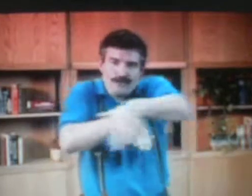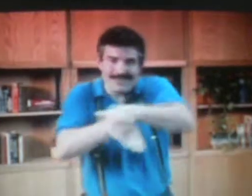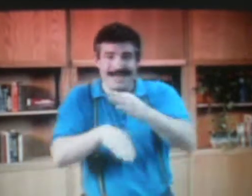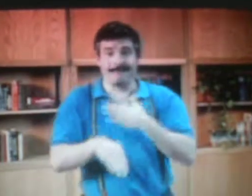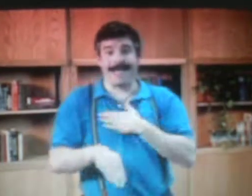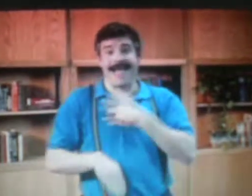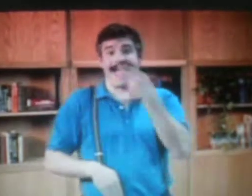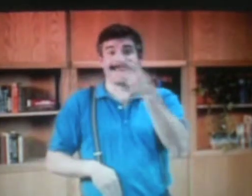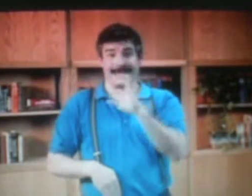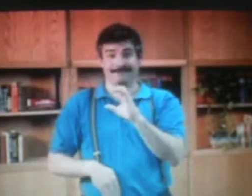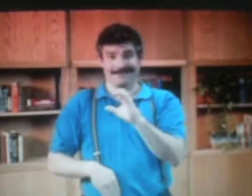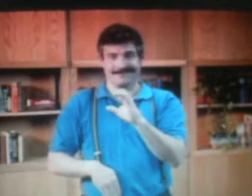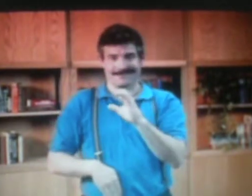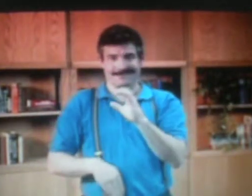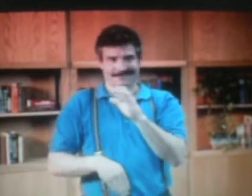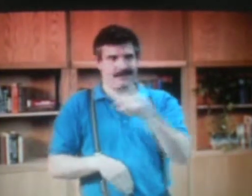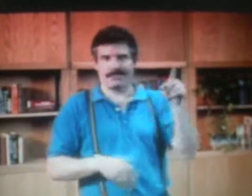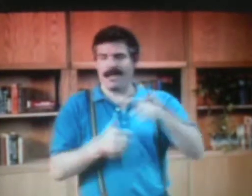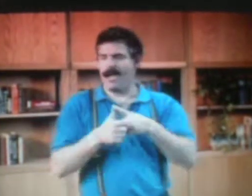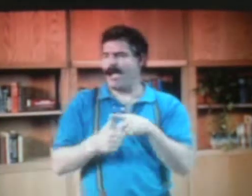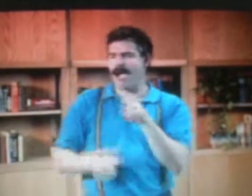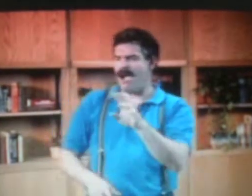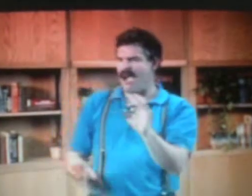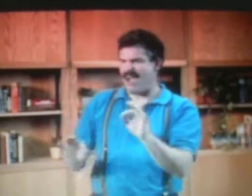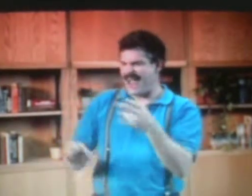So with my ability and personality